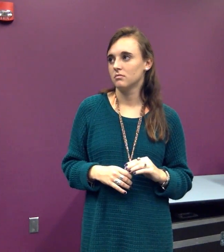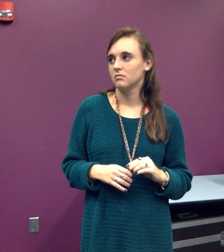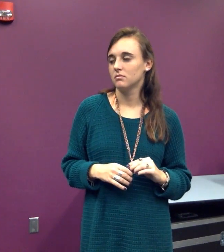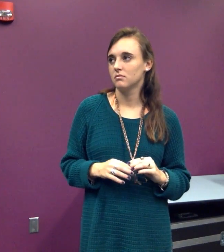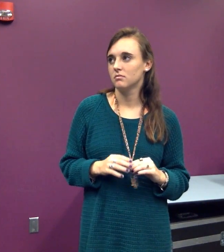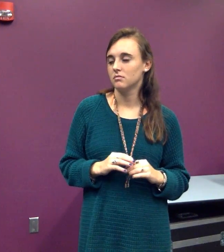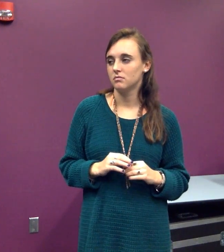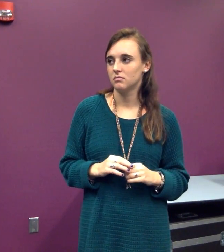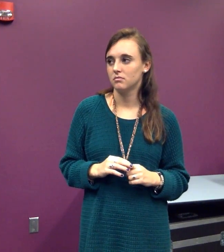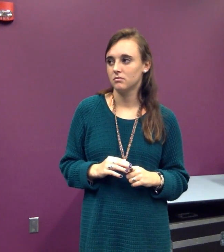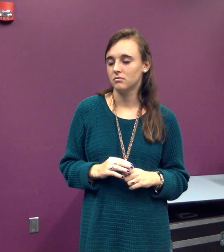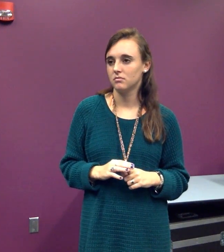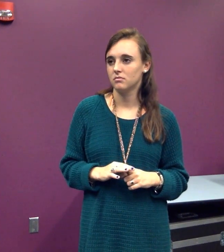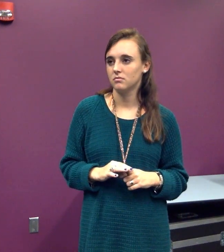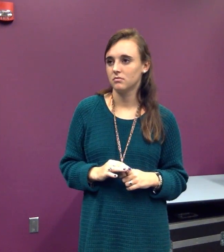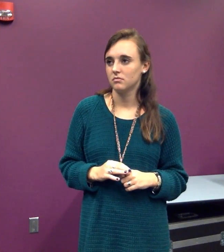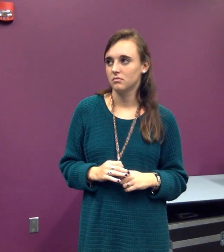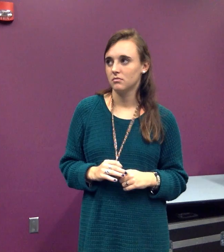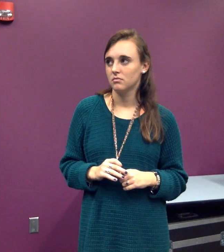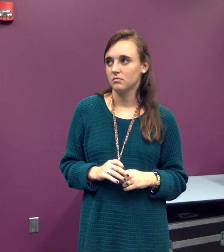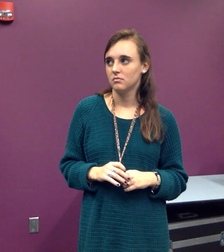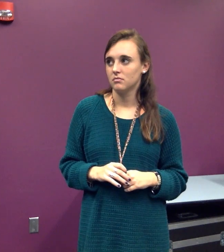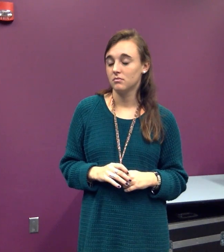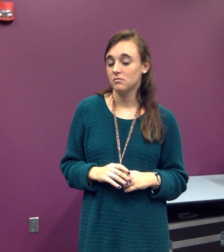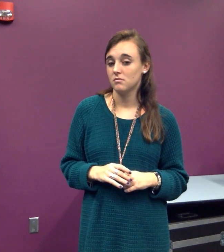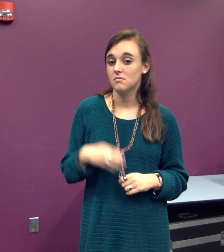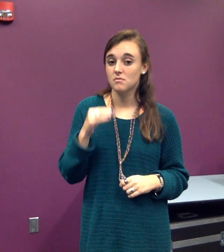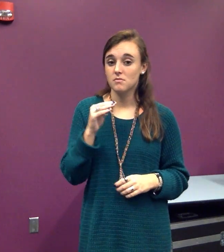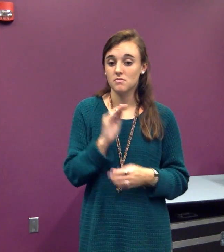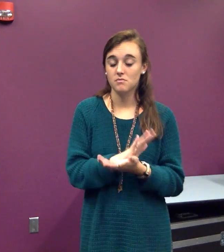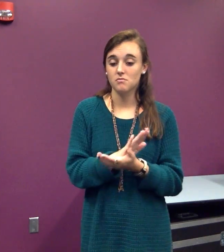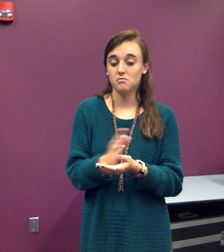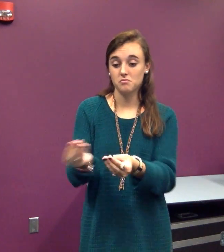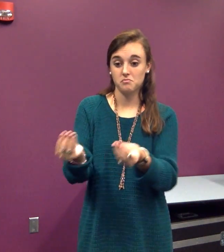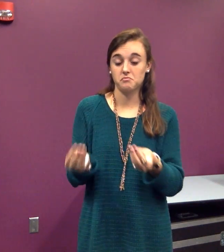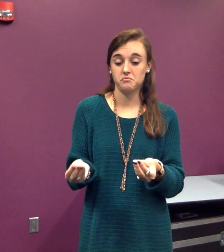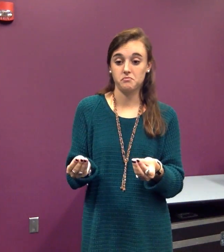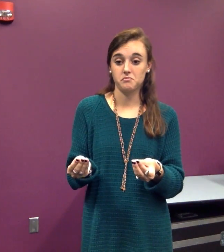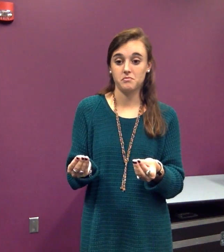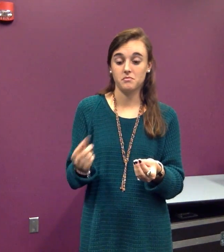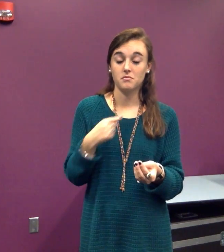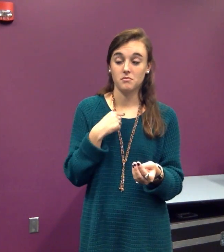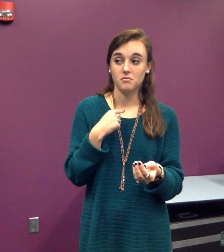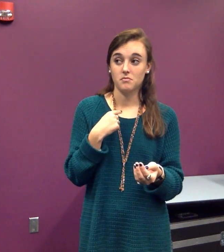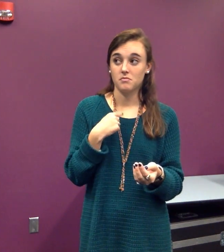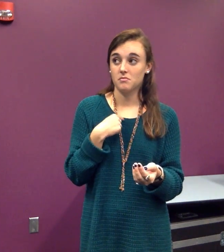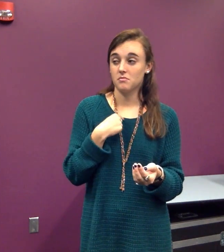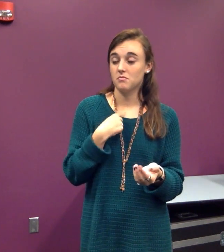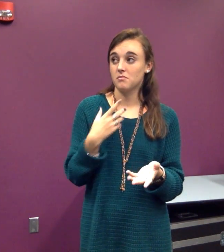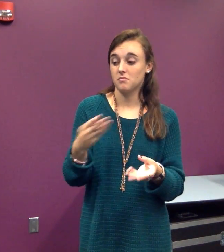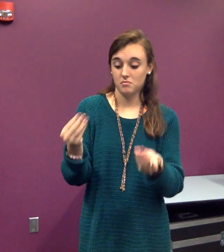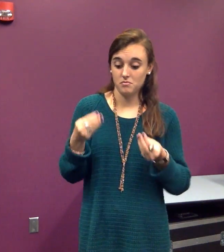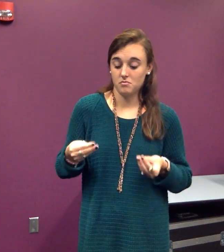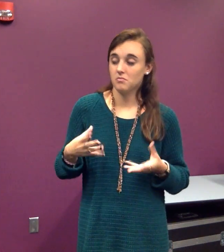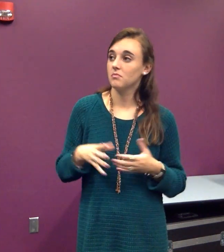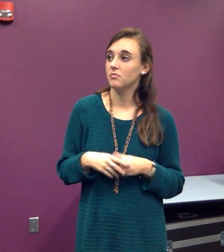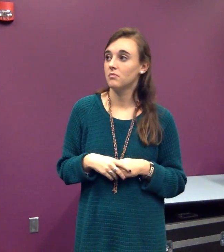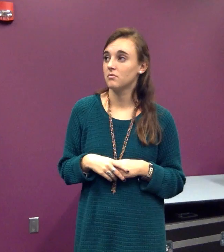on the paper that you're bringing for me is to add color to these to show me more reinforcement of